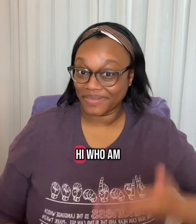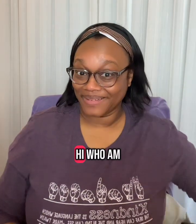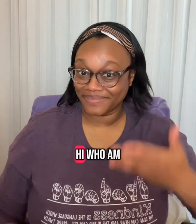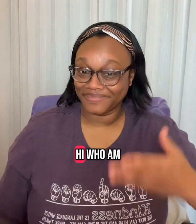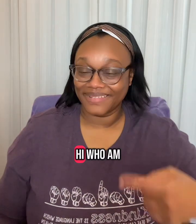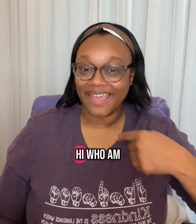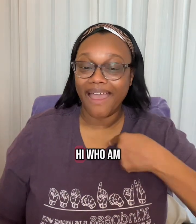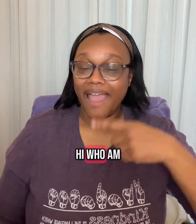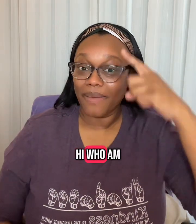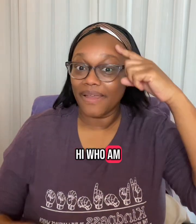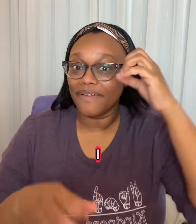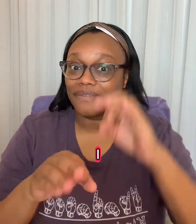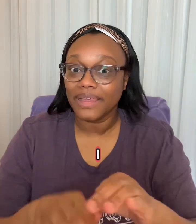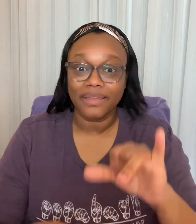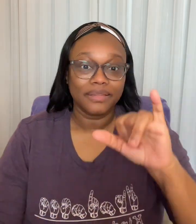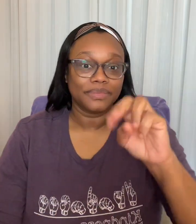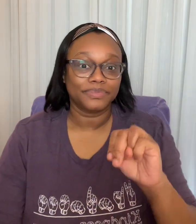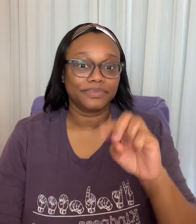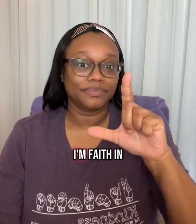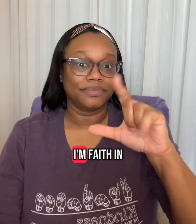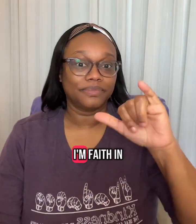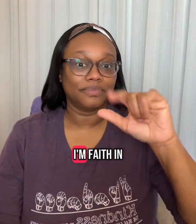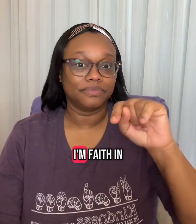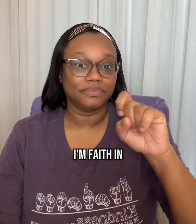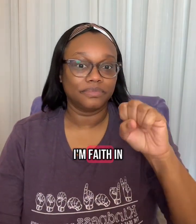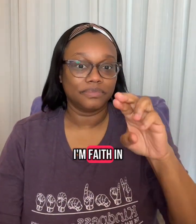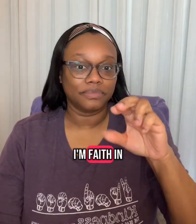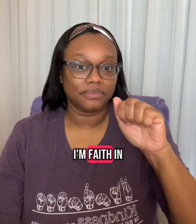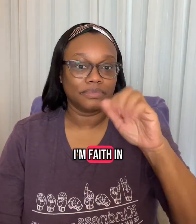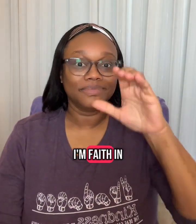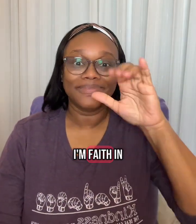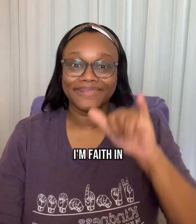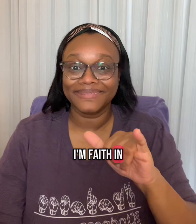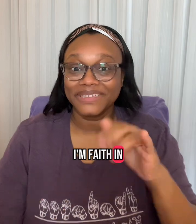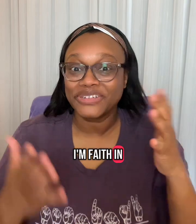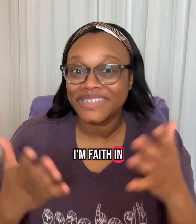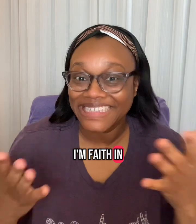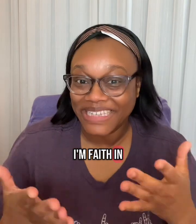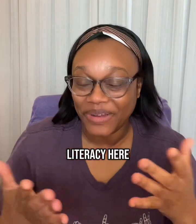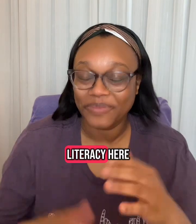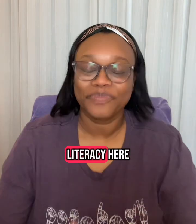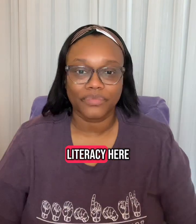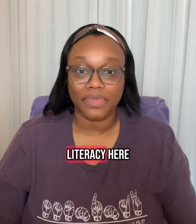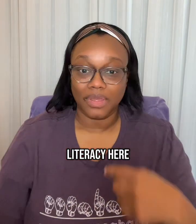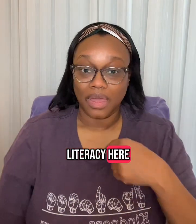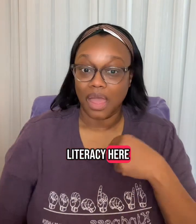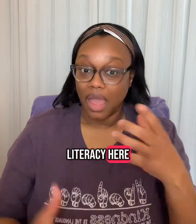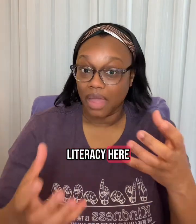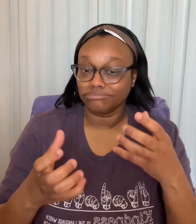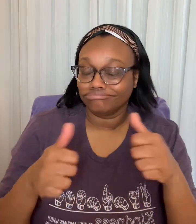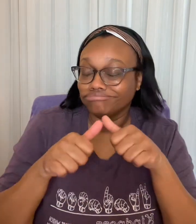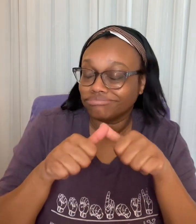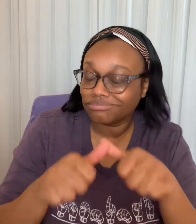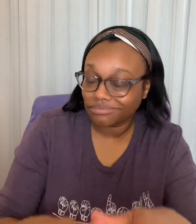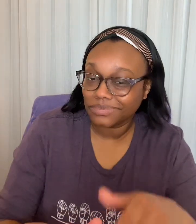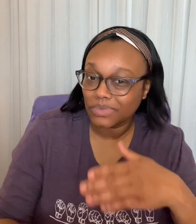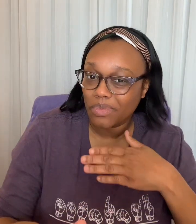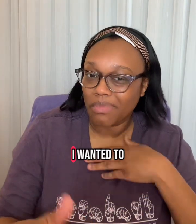Hi, who am I? I'm Faith in Literacy here. I